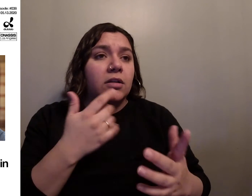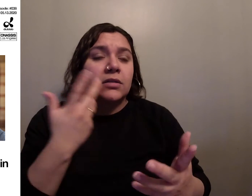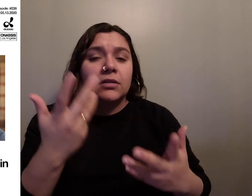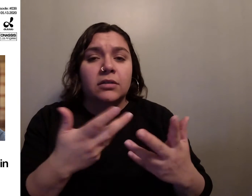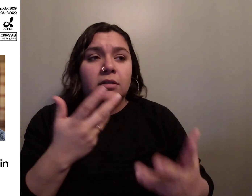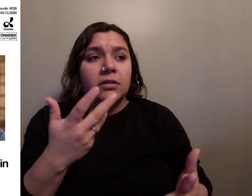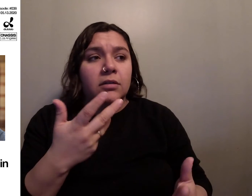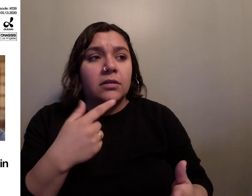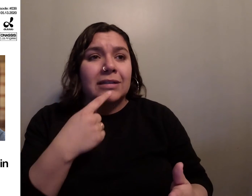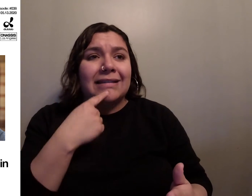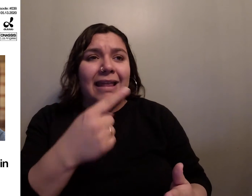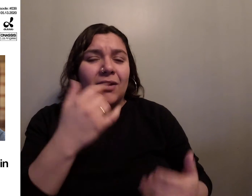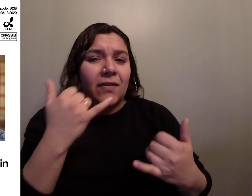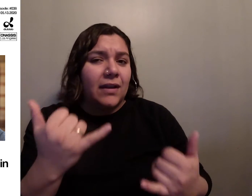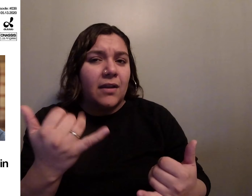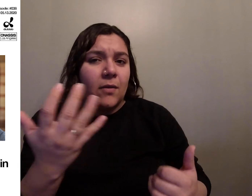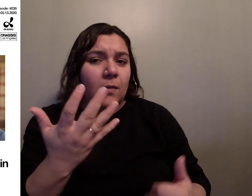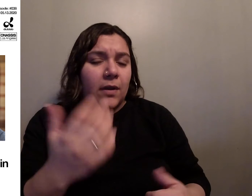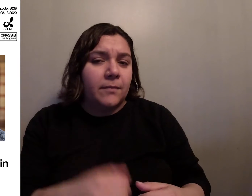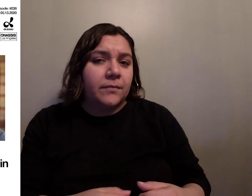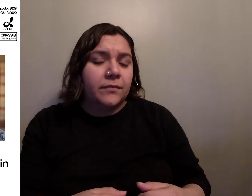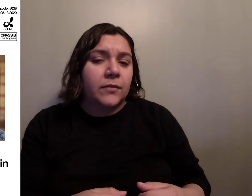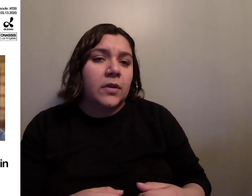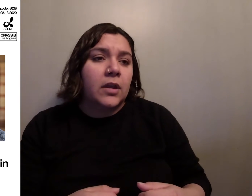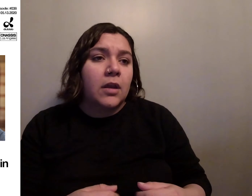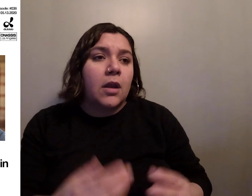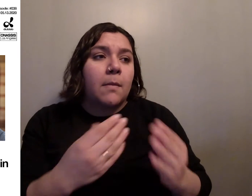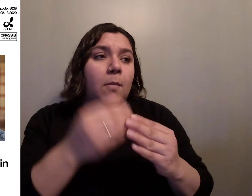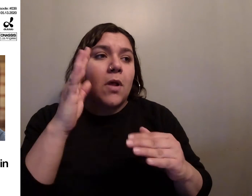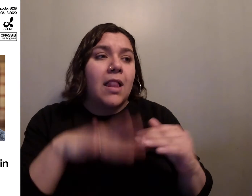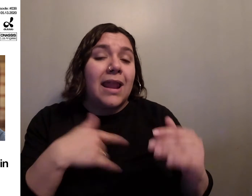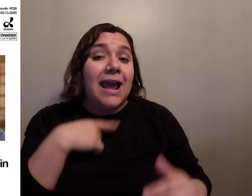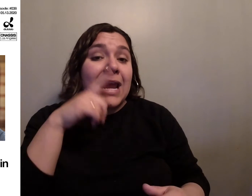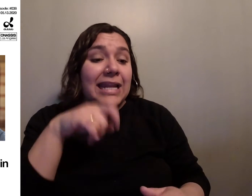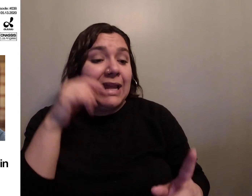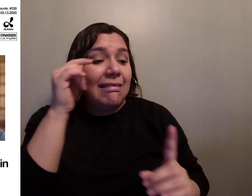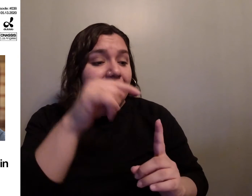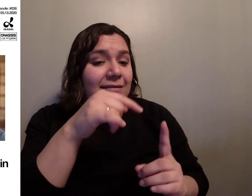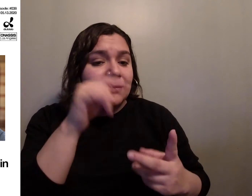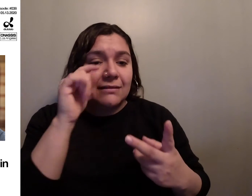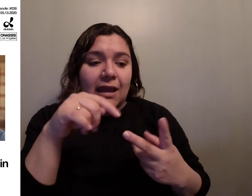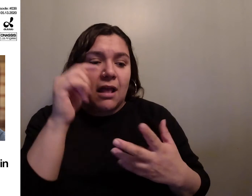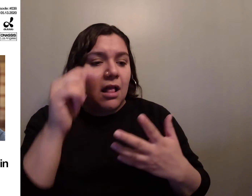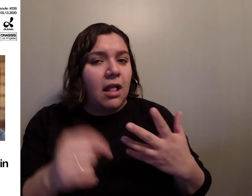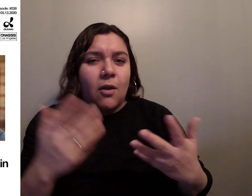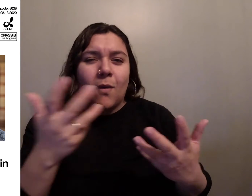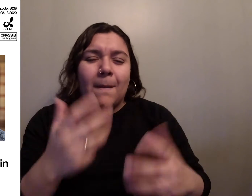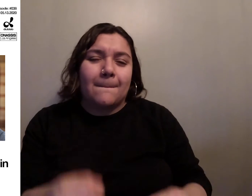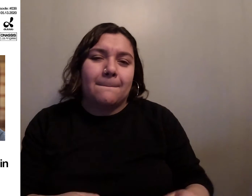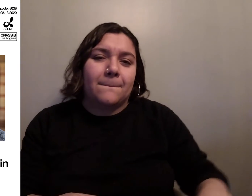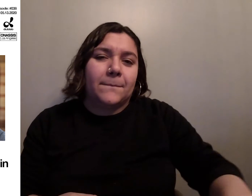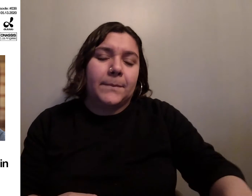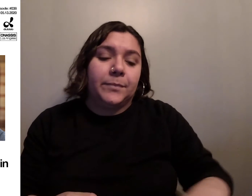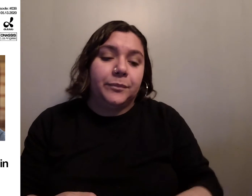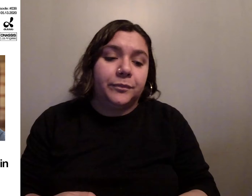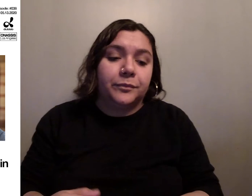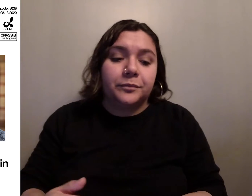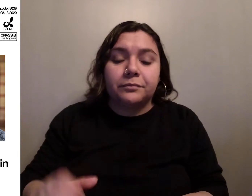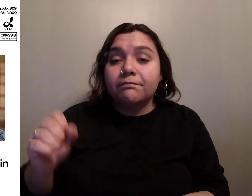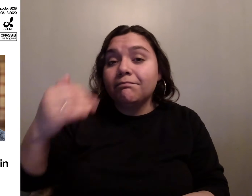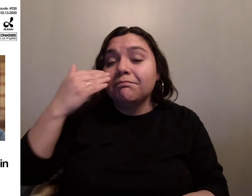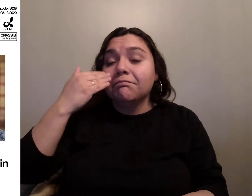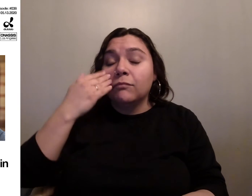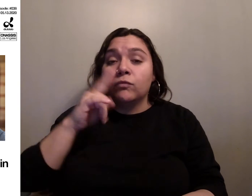me a sense, what are artists telling you at this moment, beyond I need this and